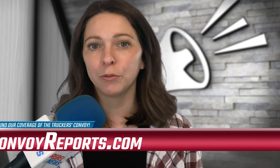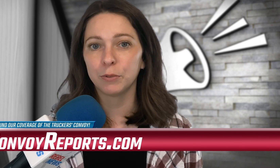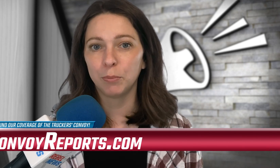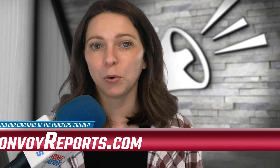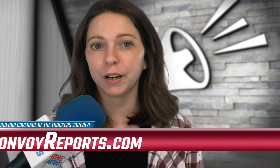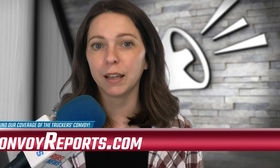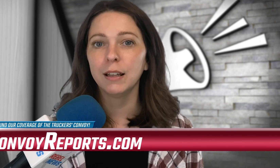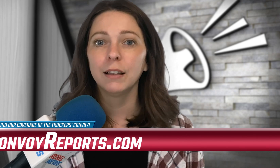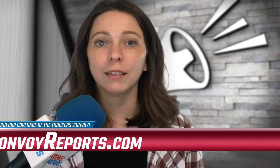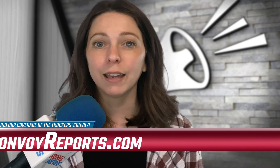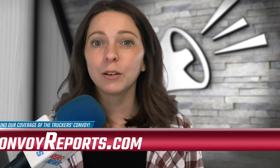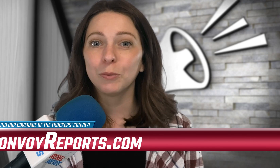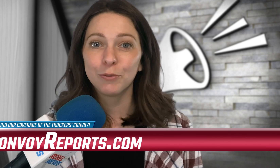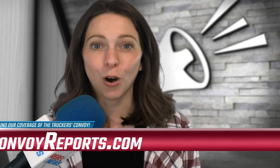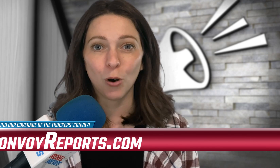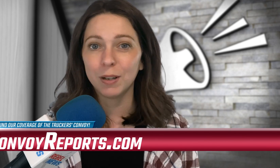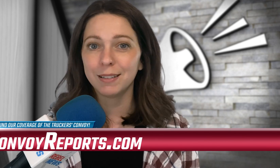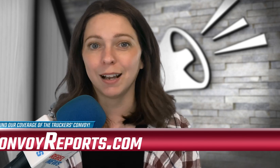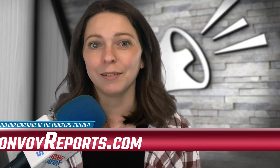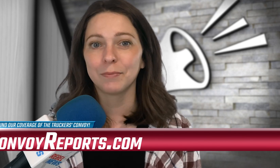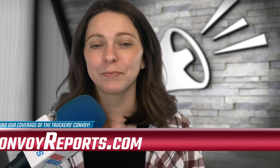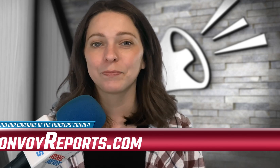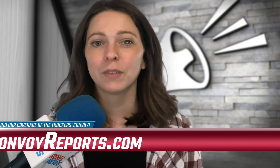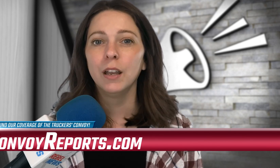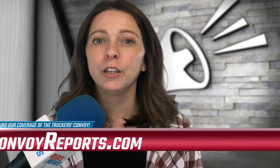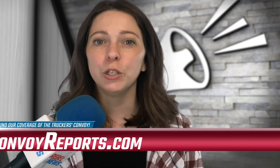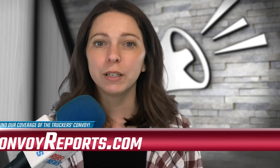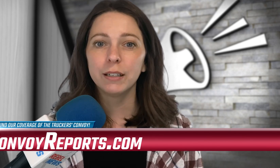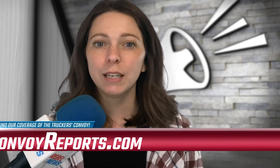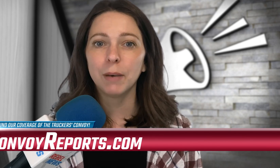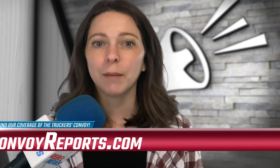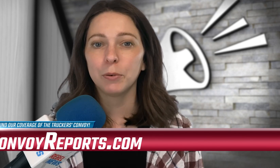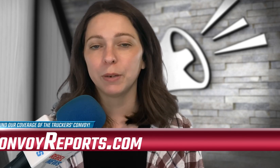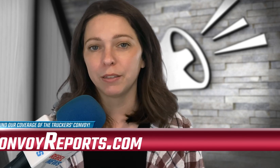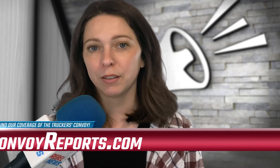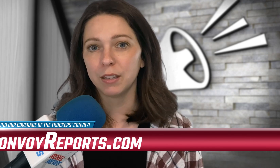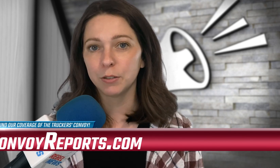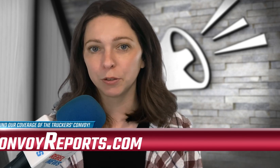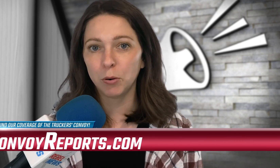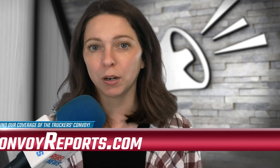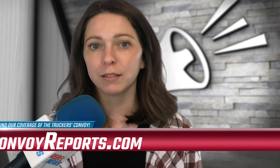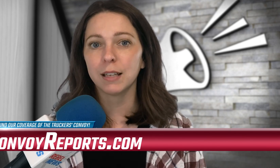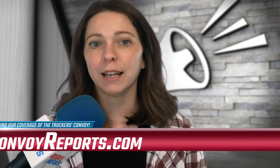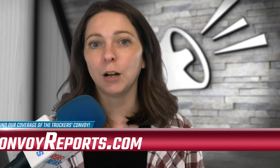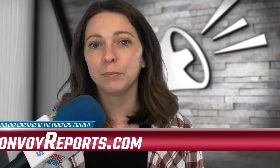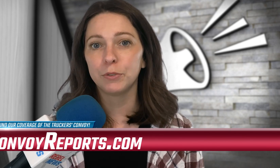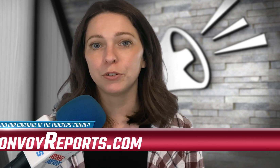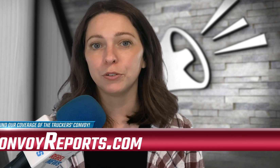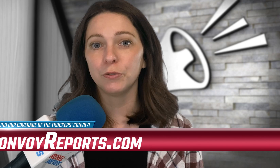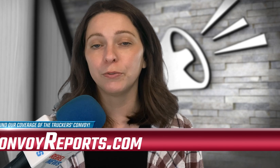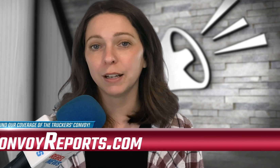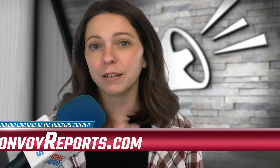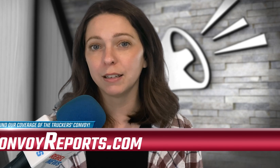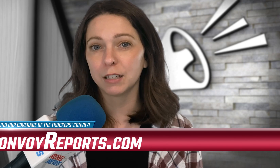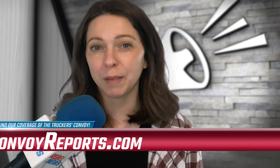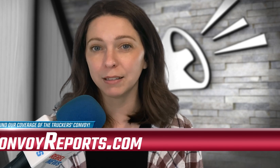reporting like we have always done. You can keep up with these reports and help to fund the expenses